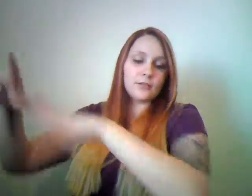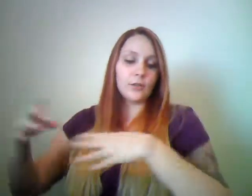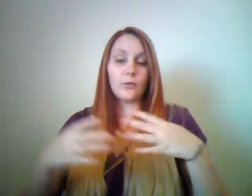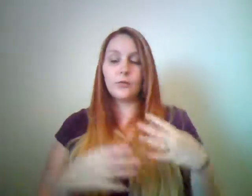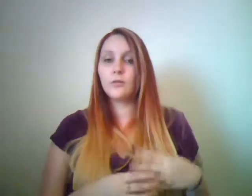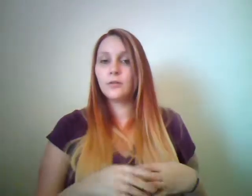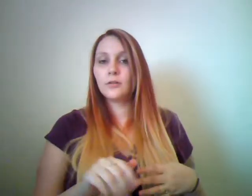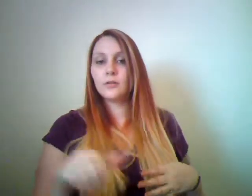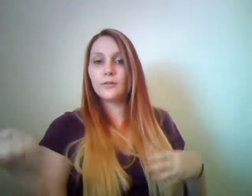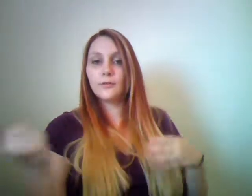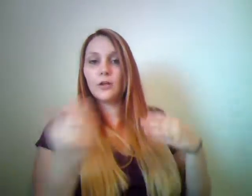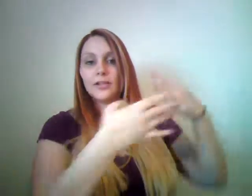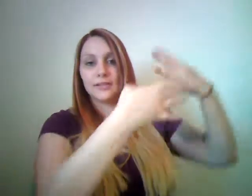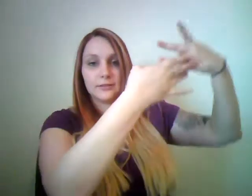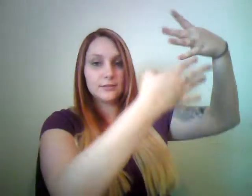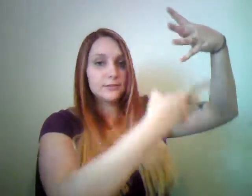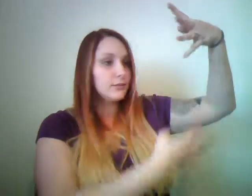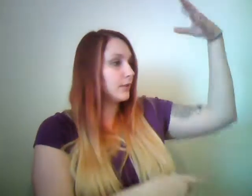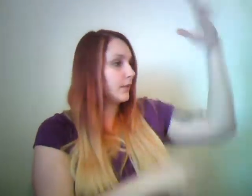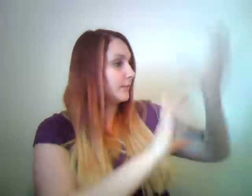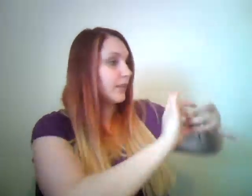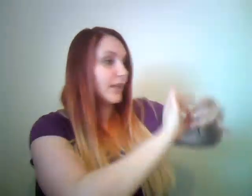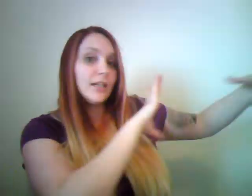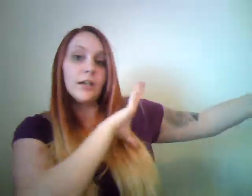So, of all else, I'm letting go